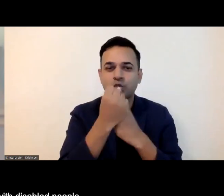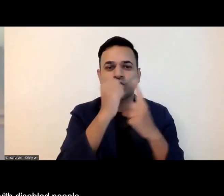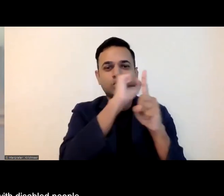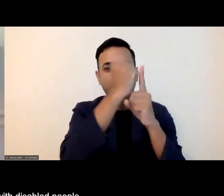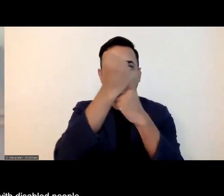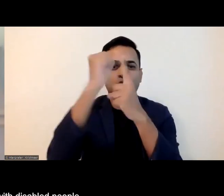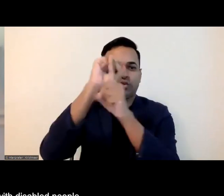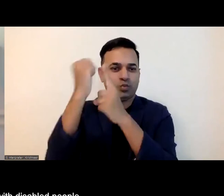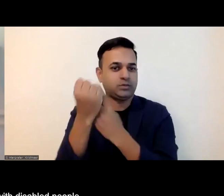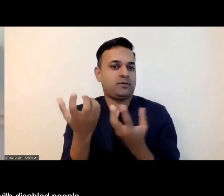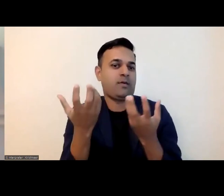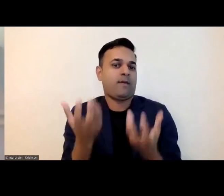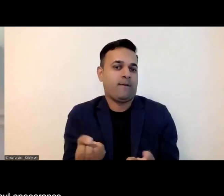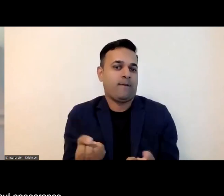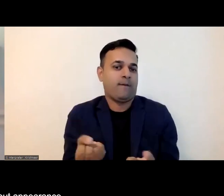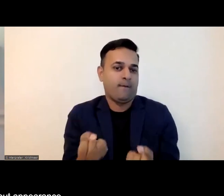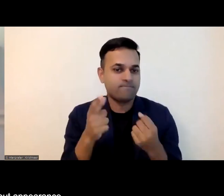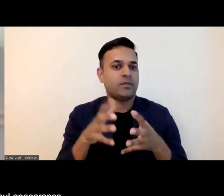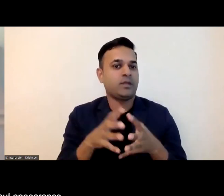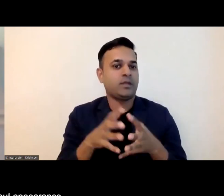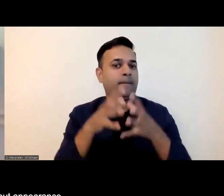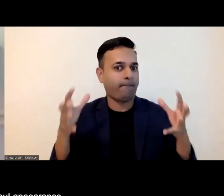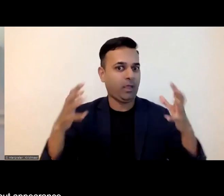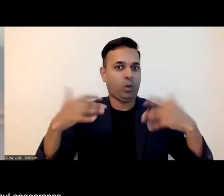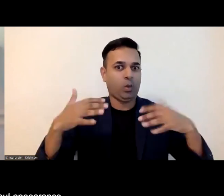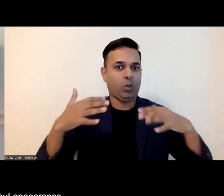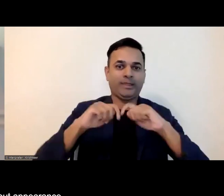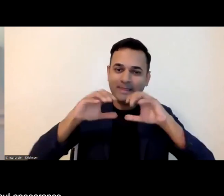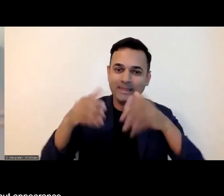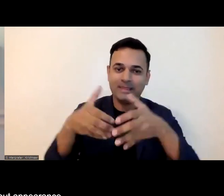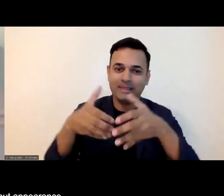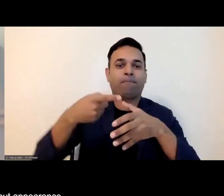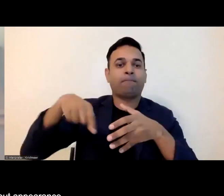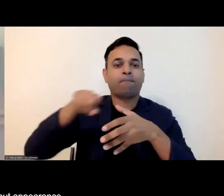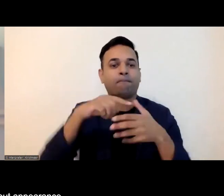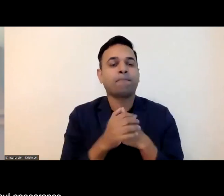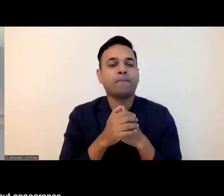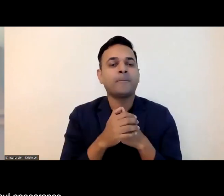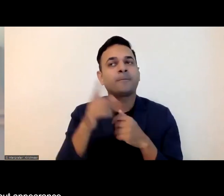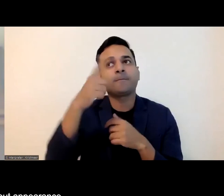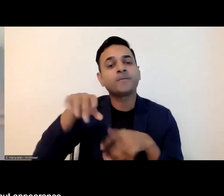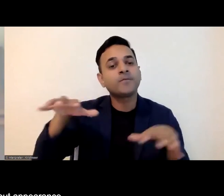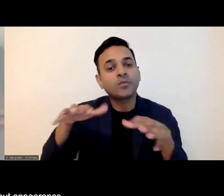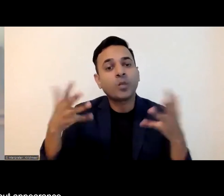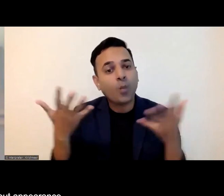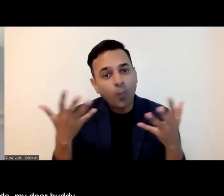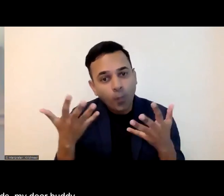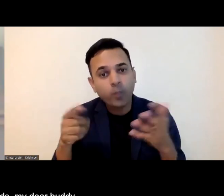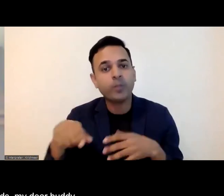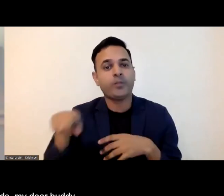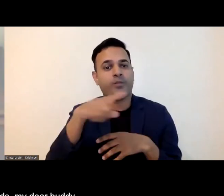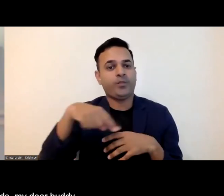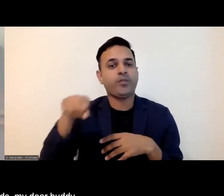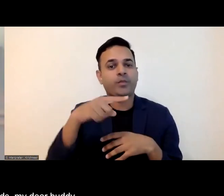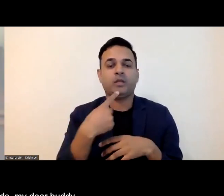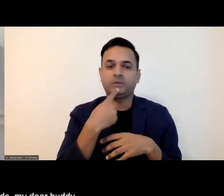We are stand with disabled people. No, not. It's all about appearance. So my